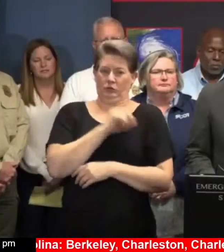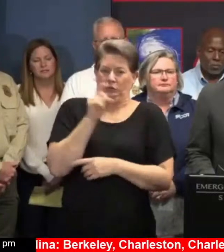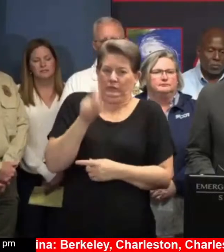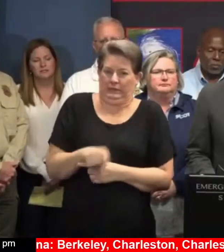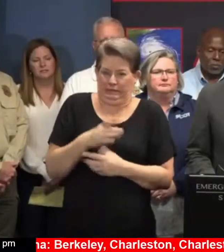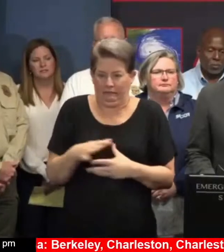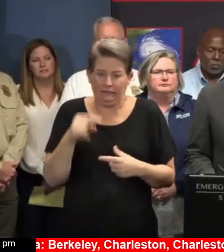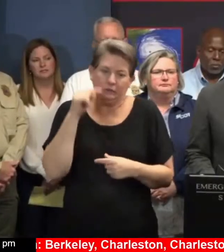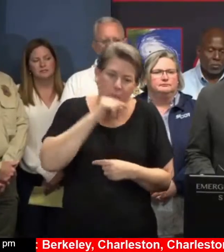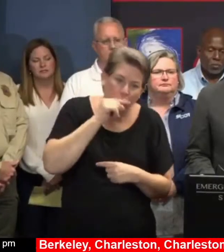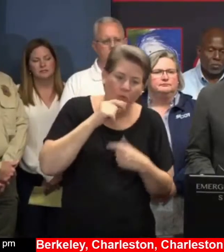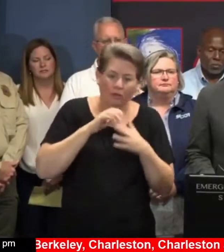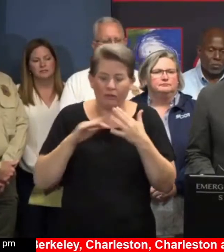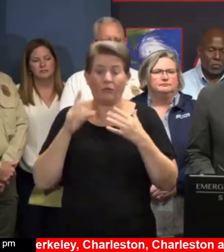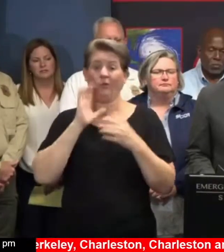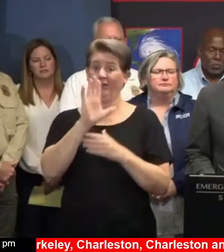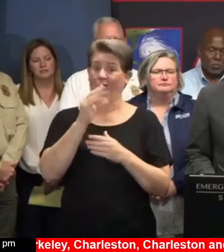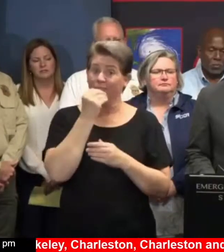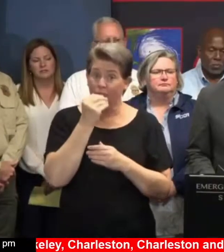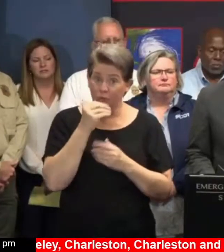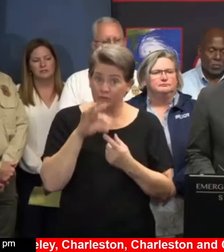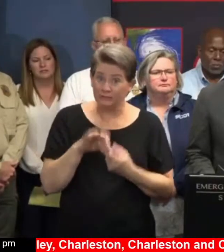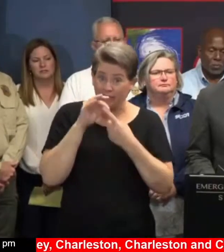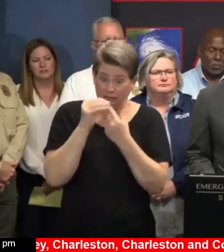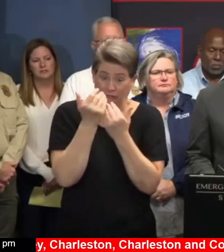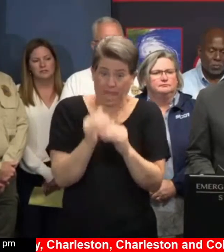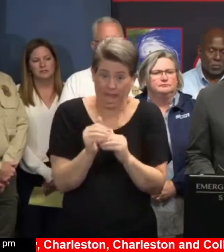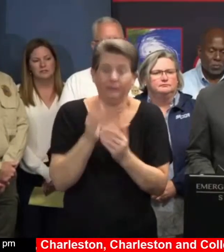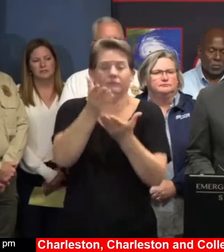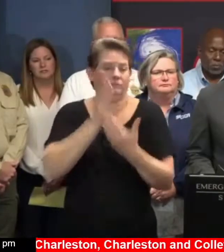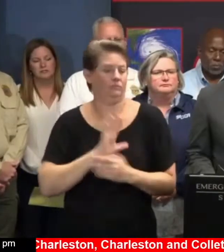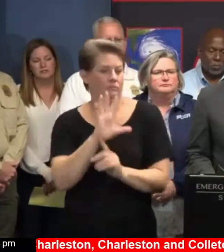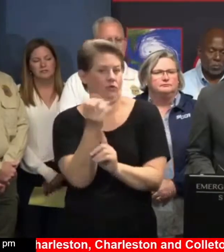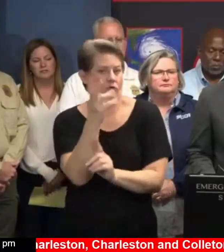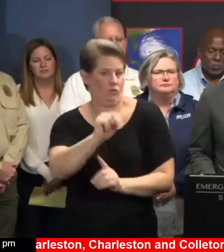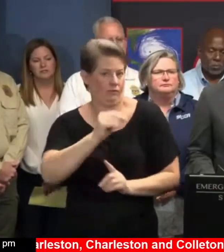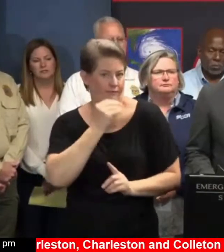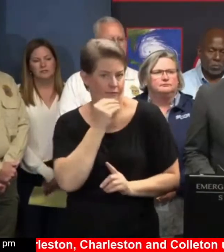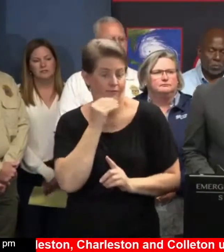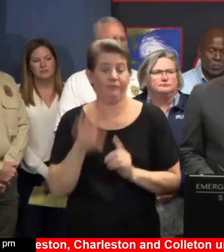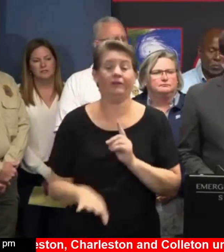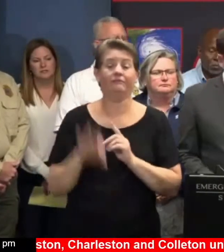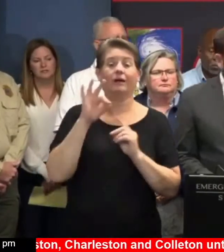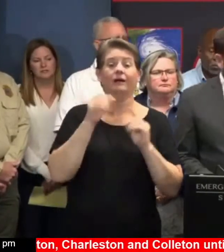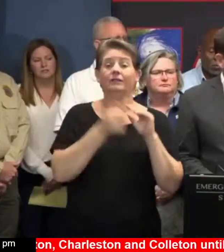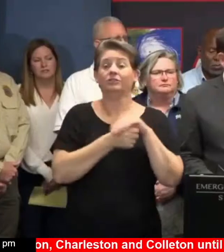or special foods if you're on restricted diet. And shelter information could be found at